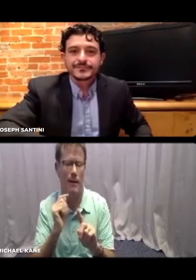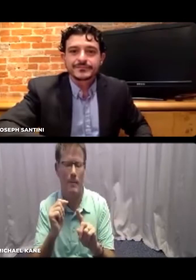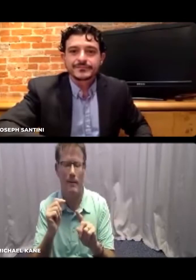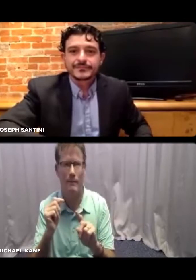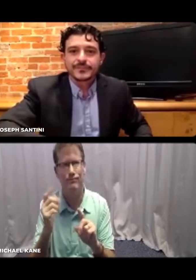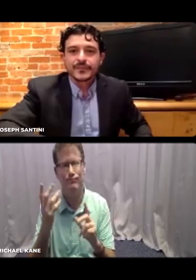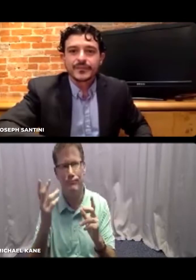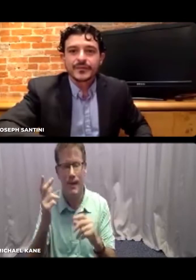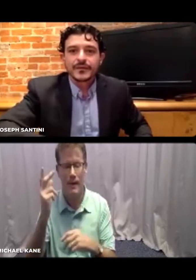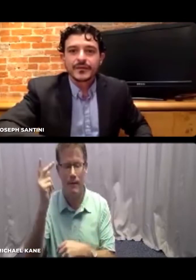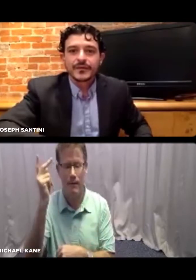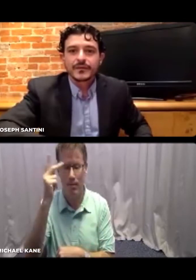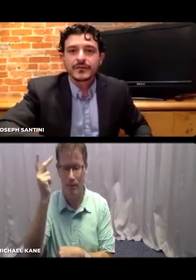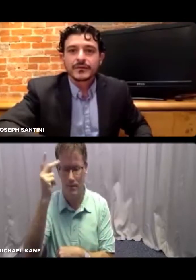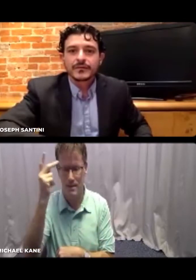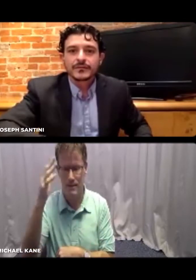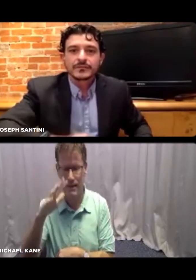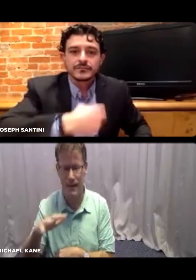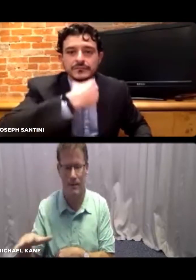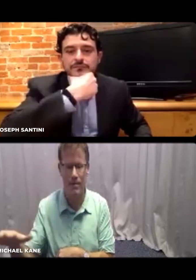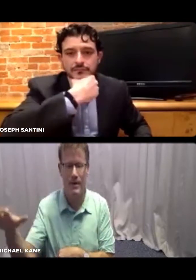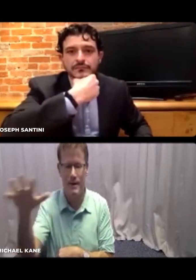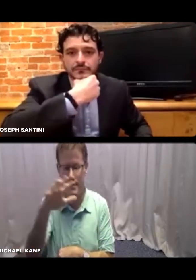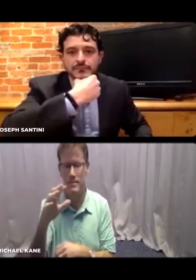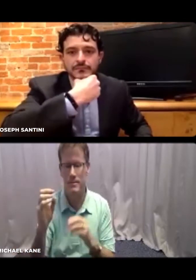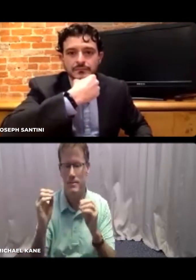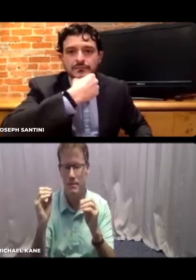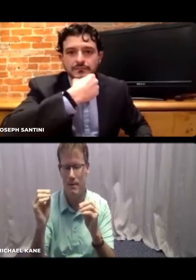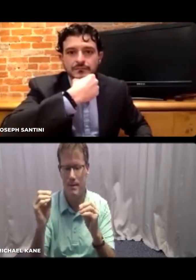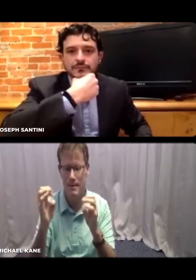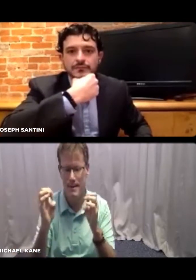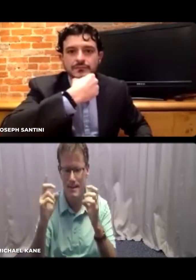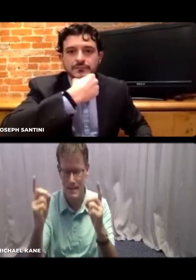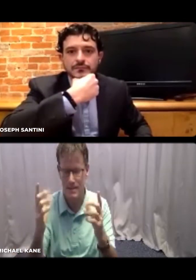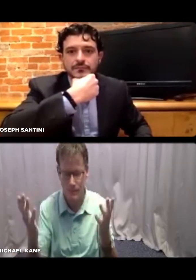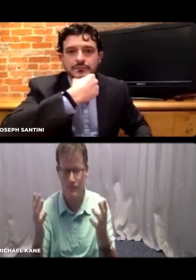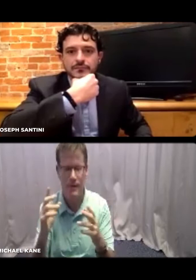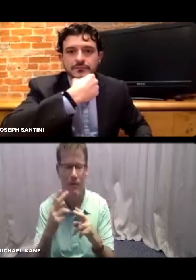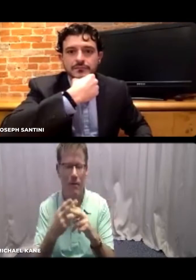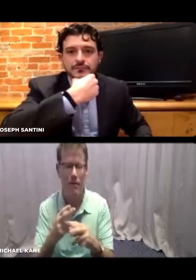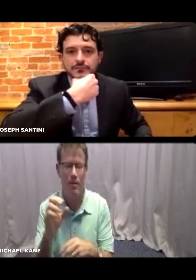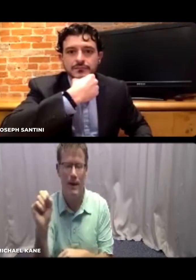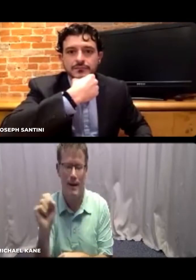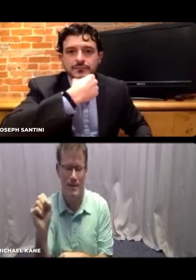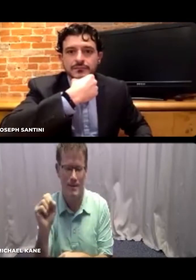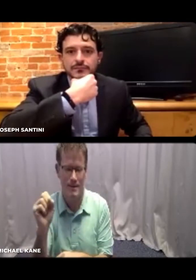need to think about the philosophy of education that's out there.